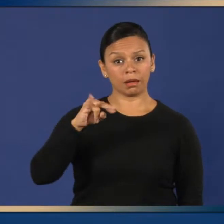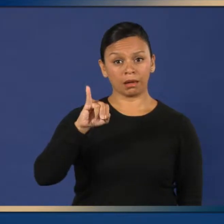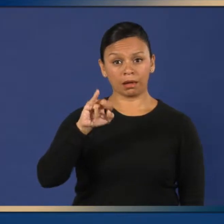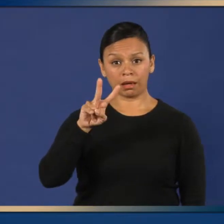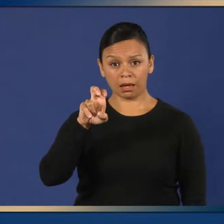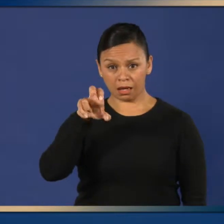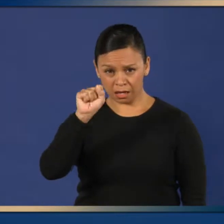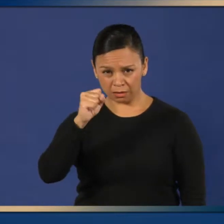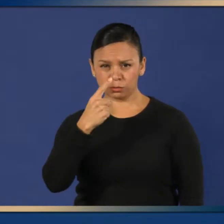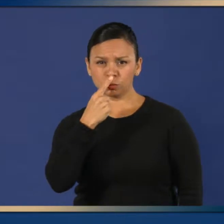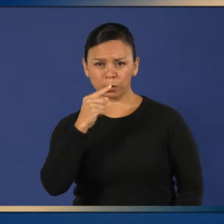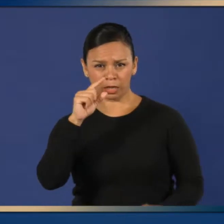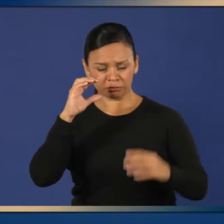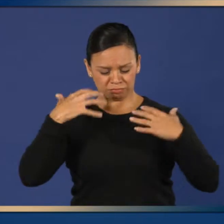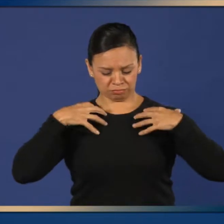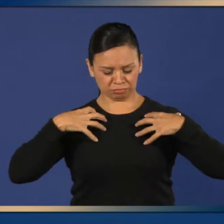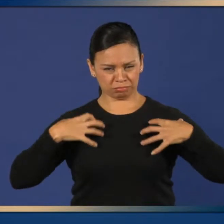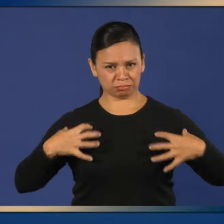paleness,